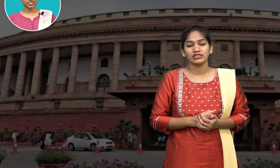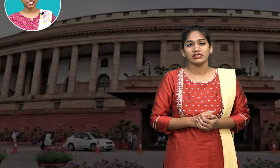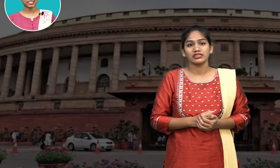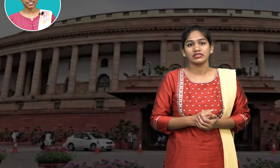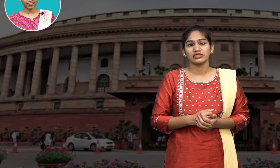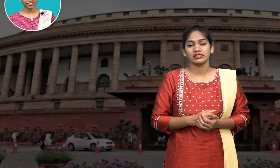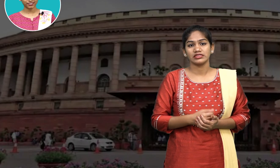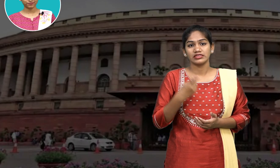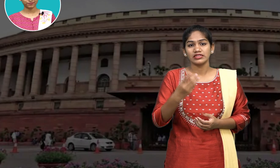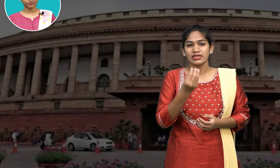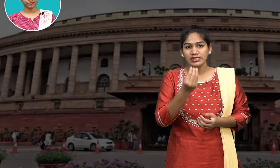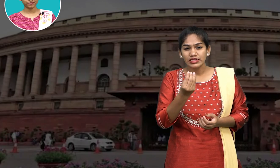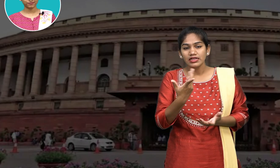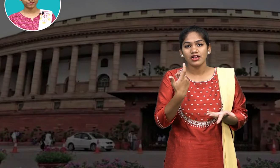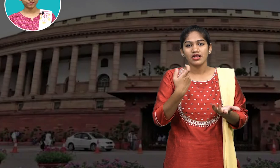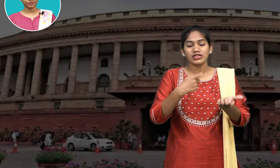recommendations, is sent